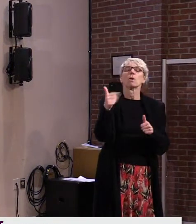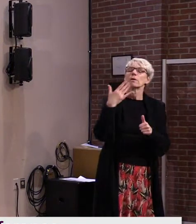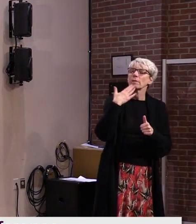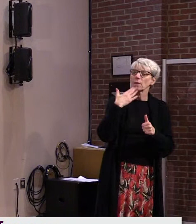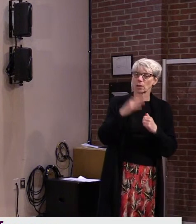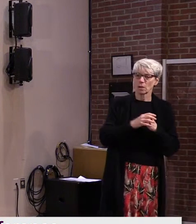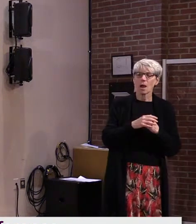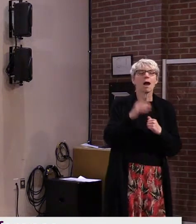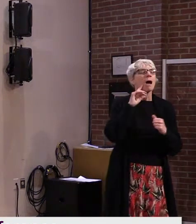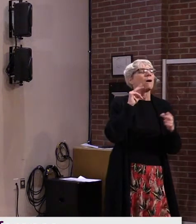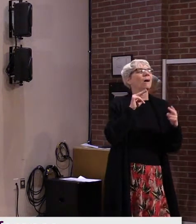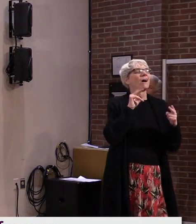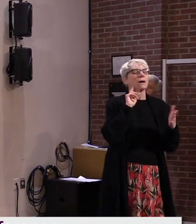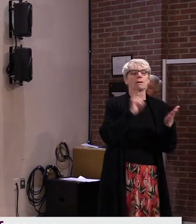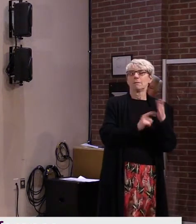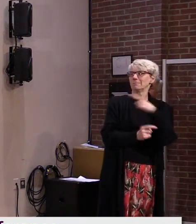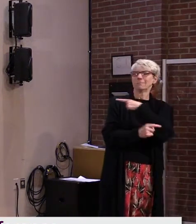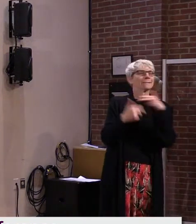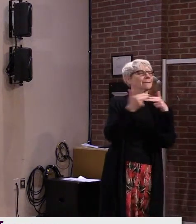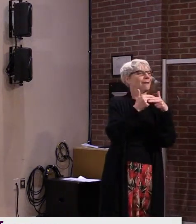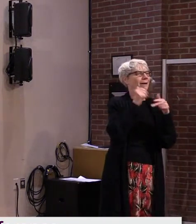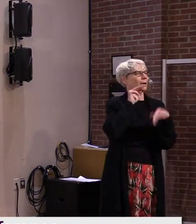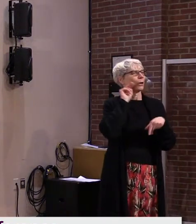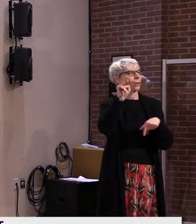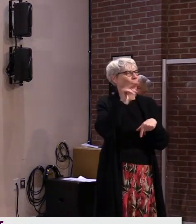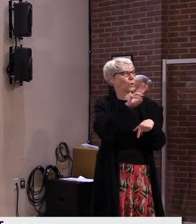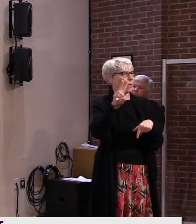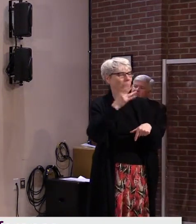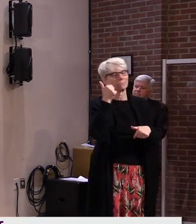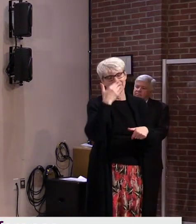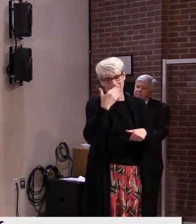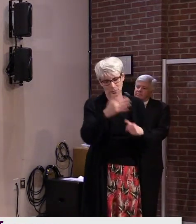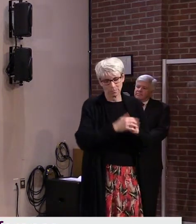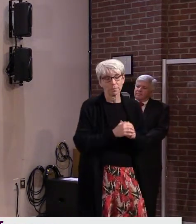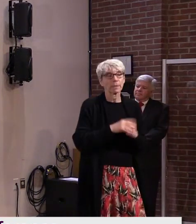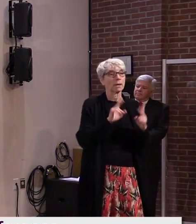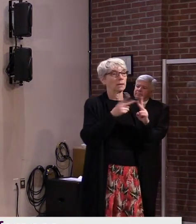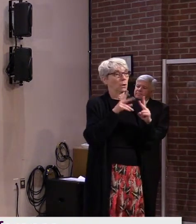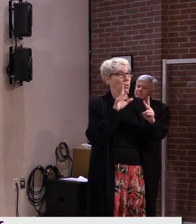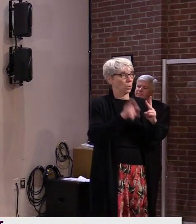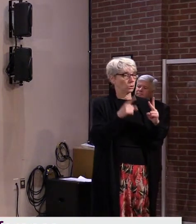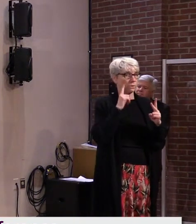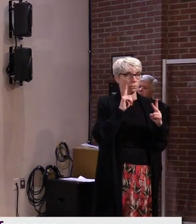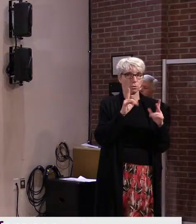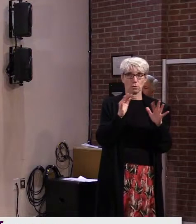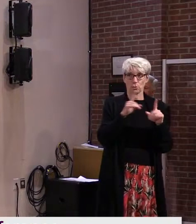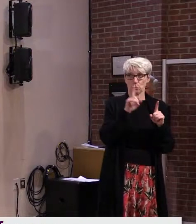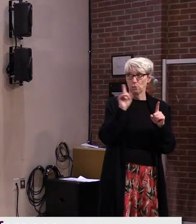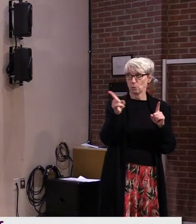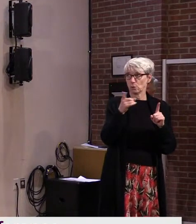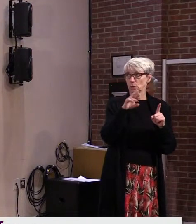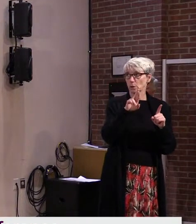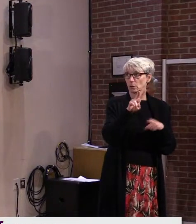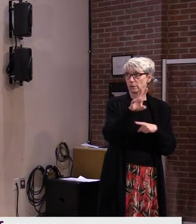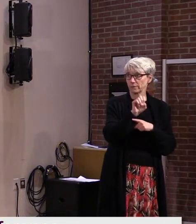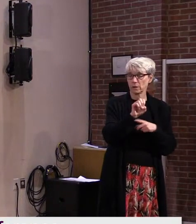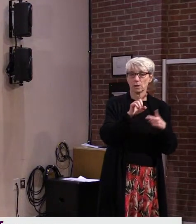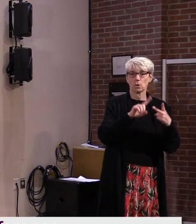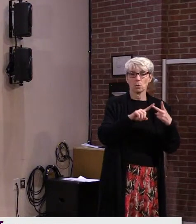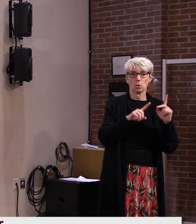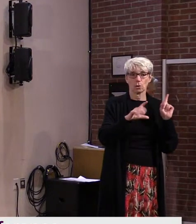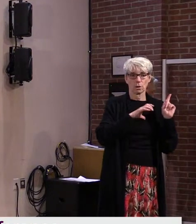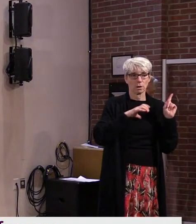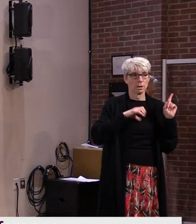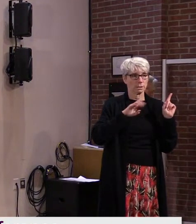only using the slides. And my second question is for probably Dr. Levine or Commissioner Smith, and it's